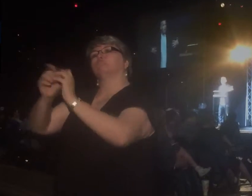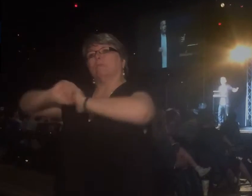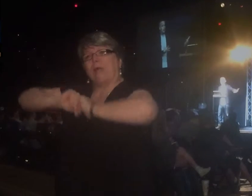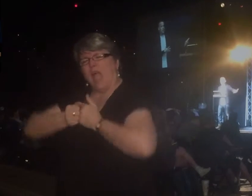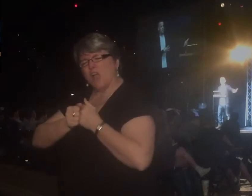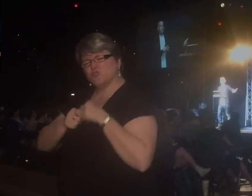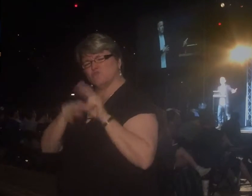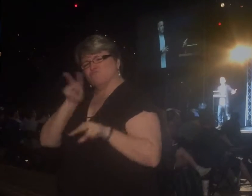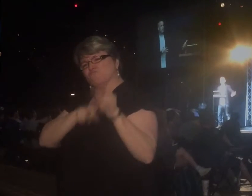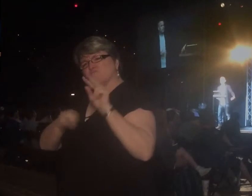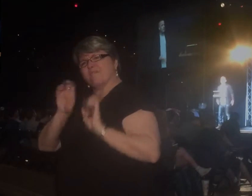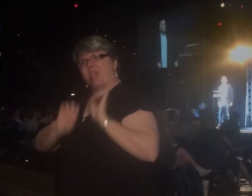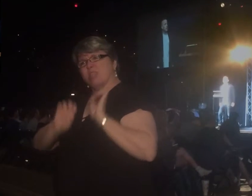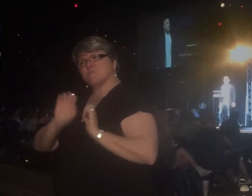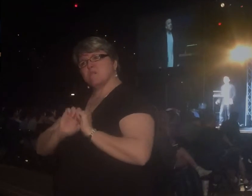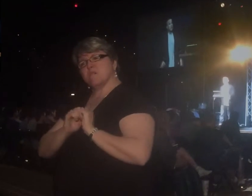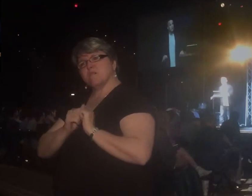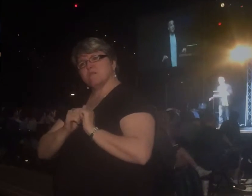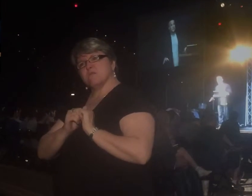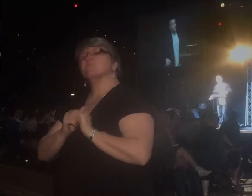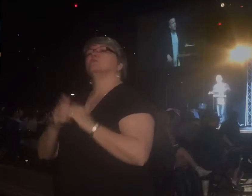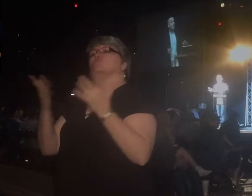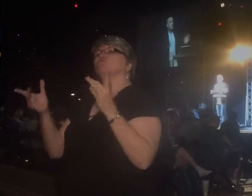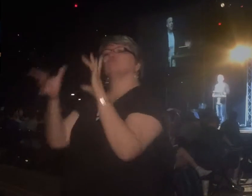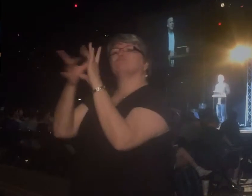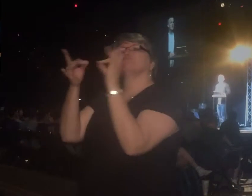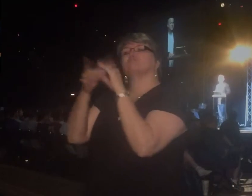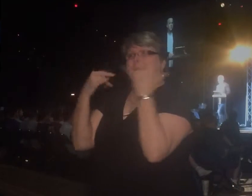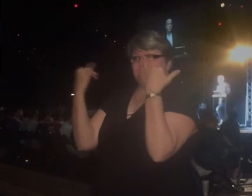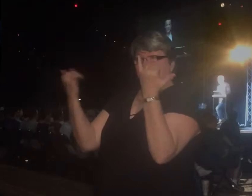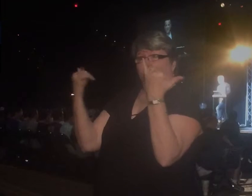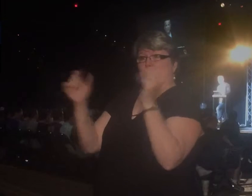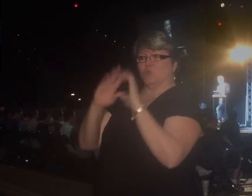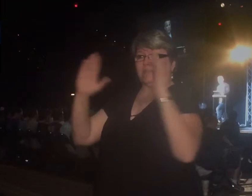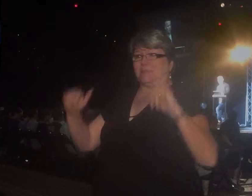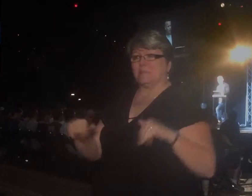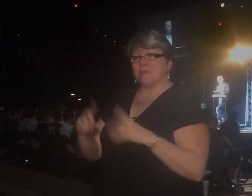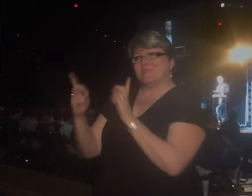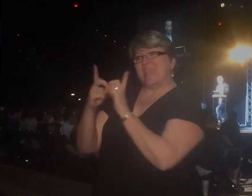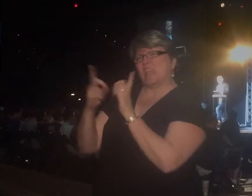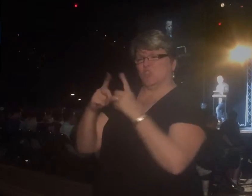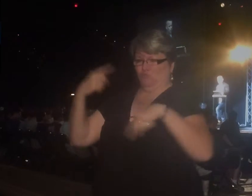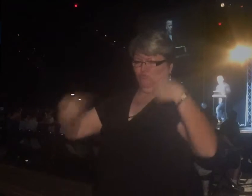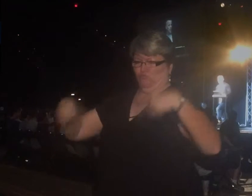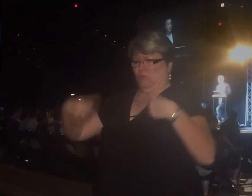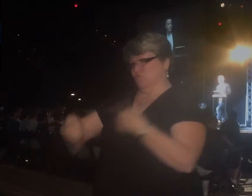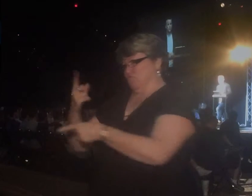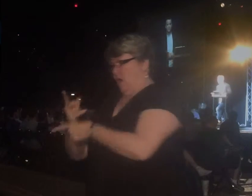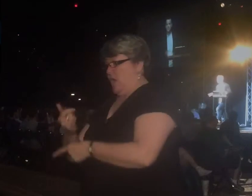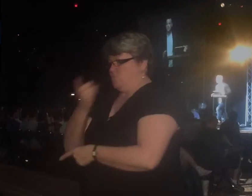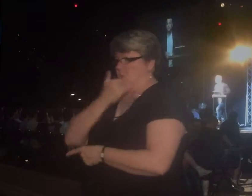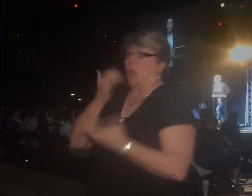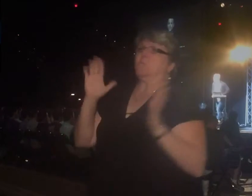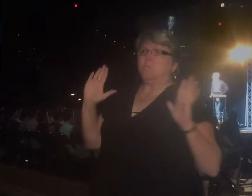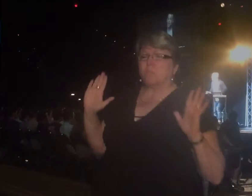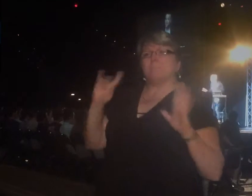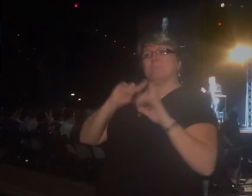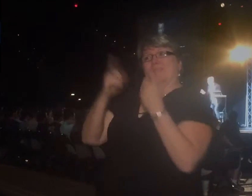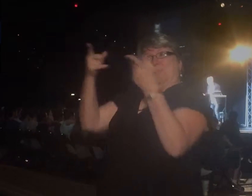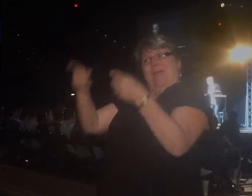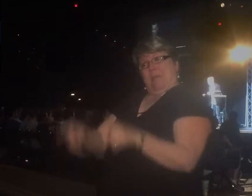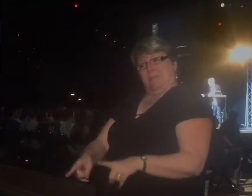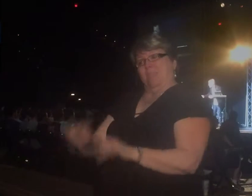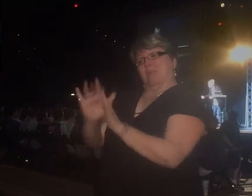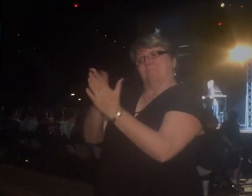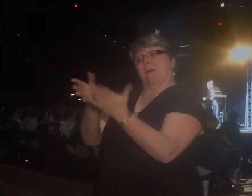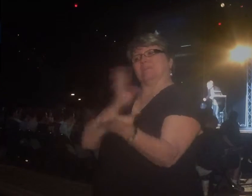how to evaluate. And so as we talk about the modern system of dating, you can debate whether or not it's the right way to do it. But given what is, the